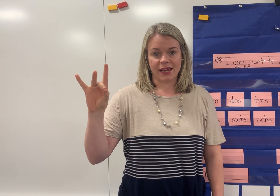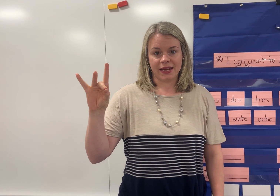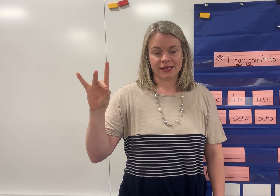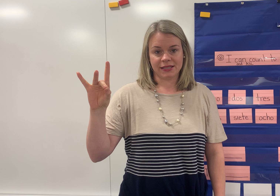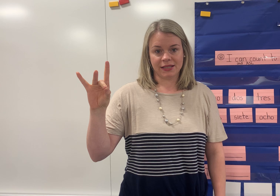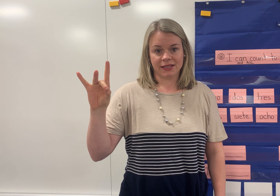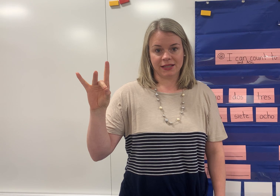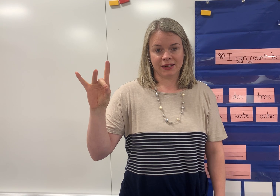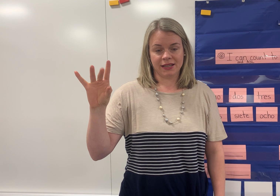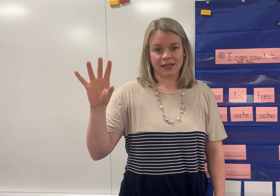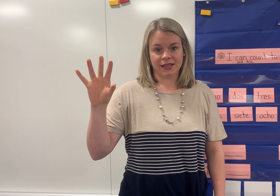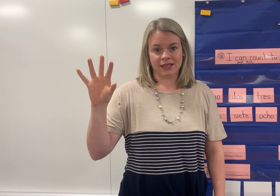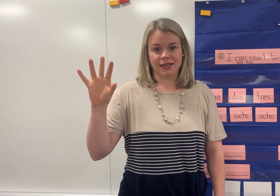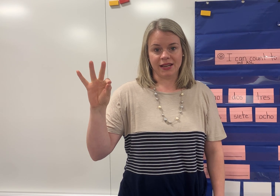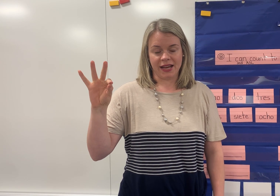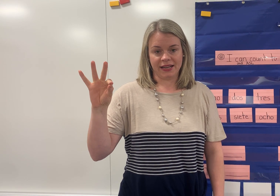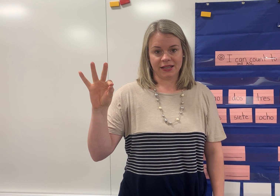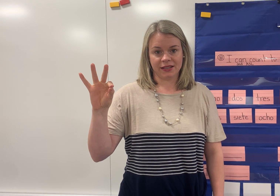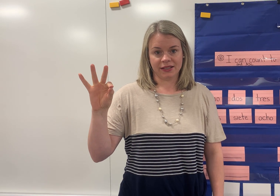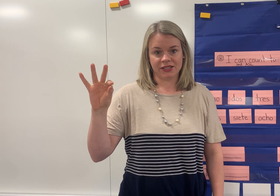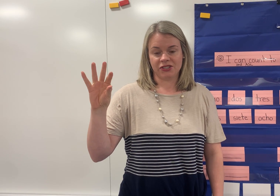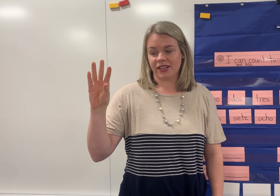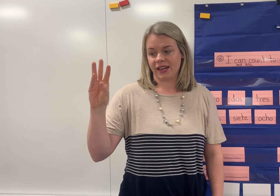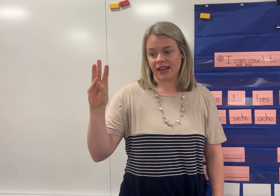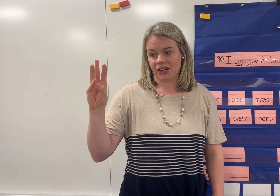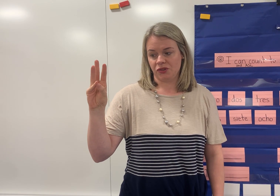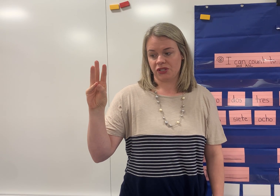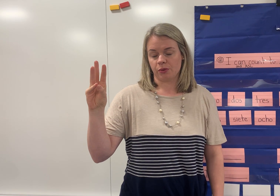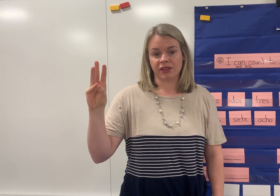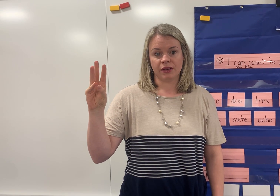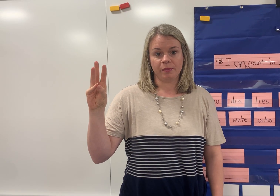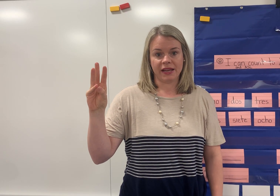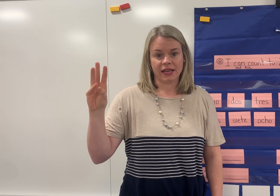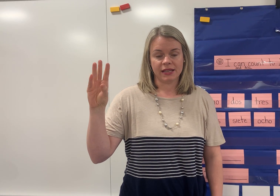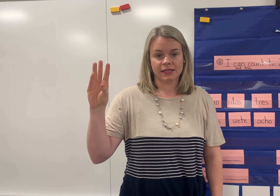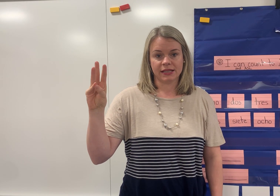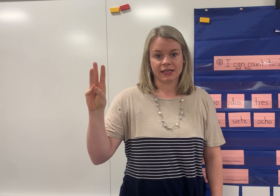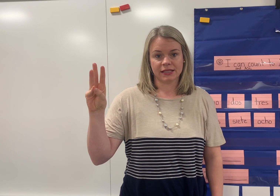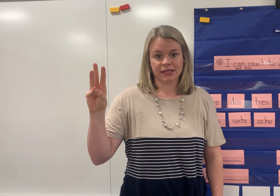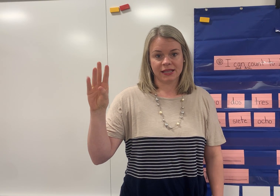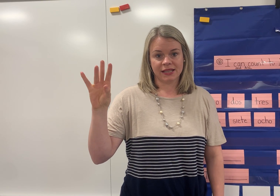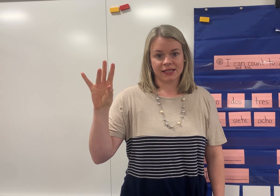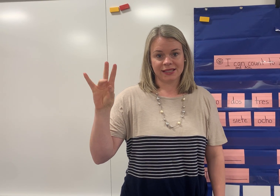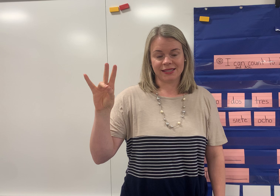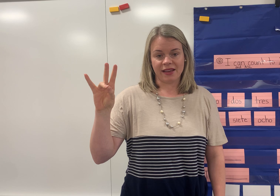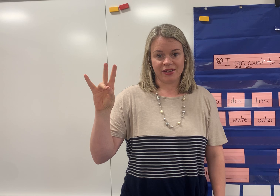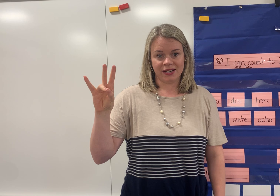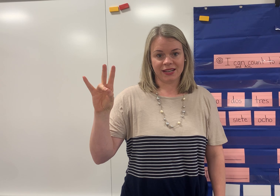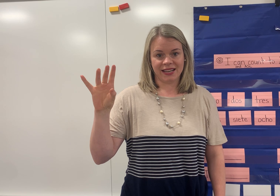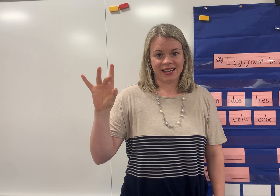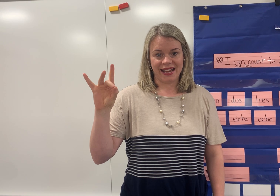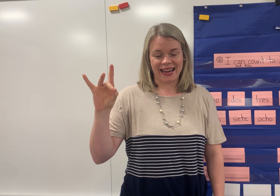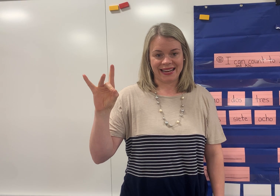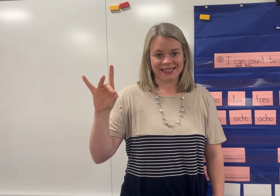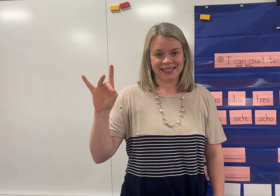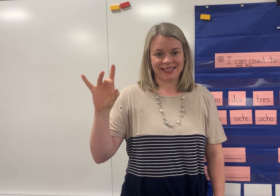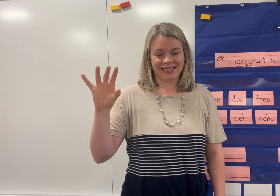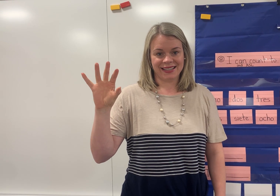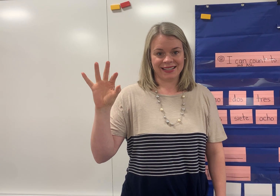8, 9. Let's do that again. And you start with little pinky. 6, 7, 8,